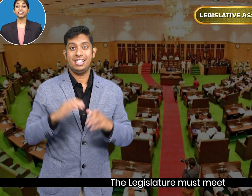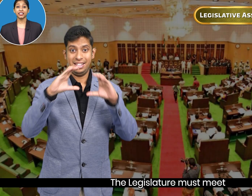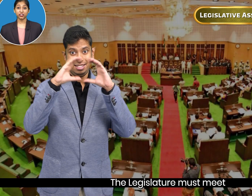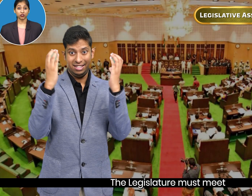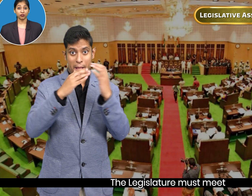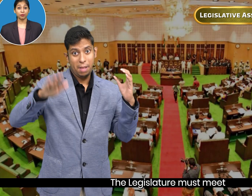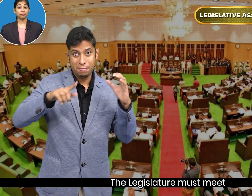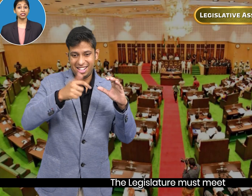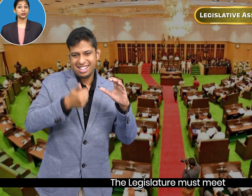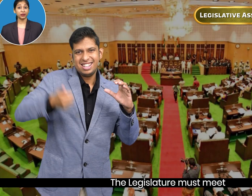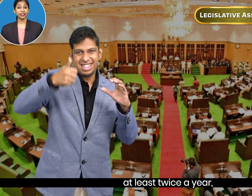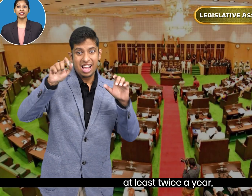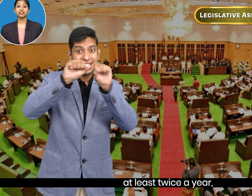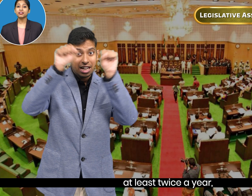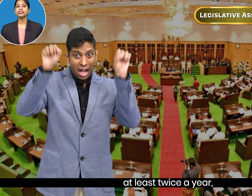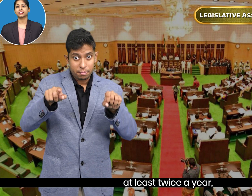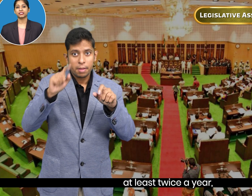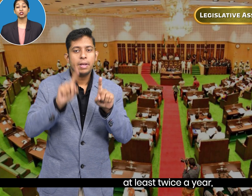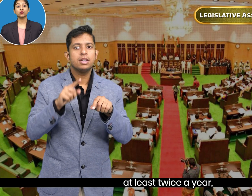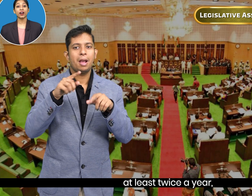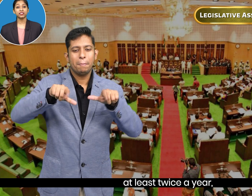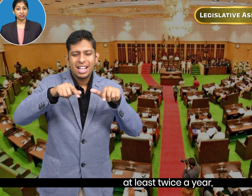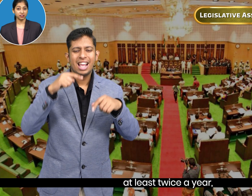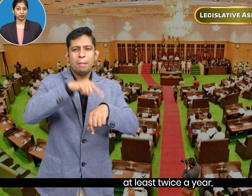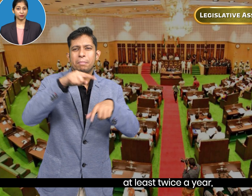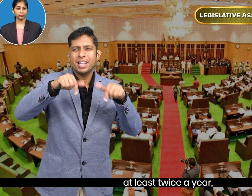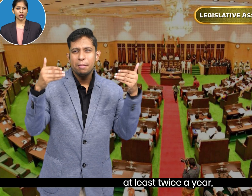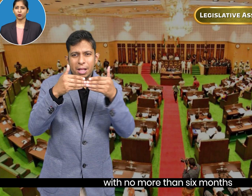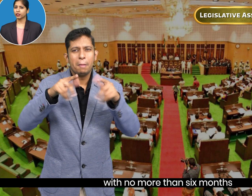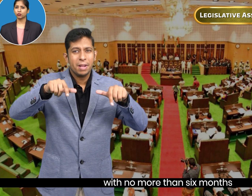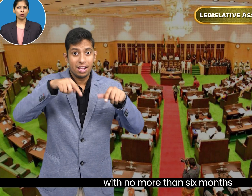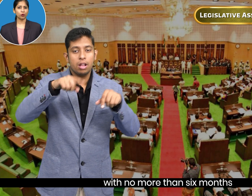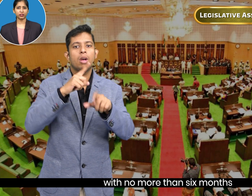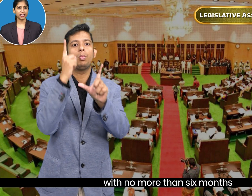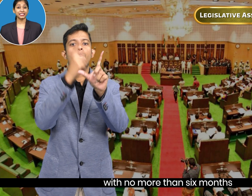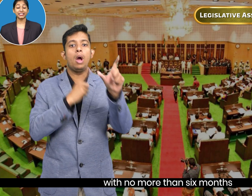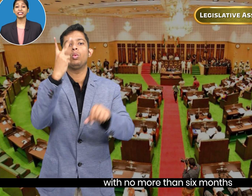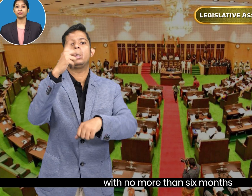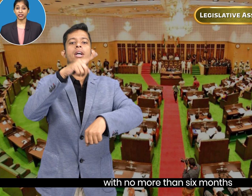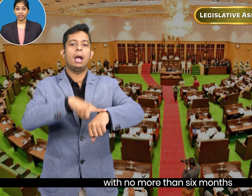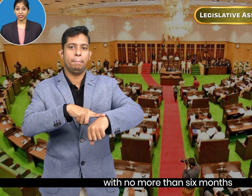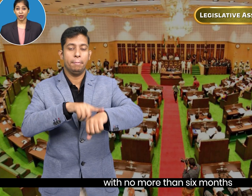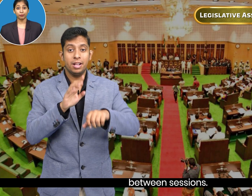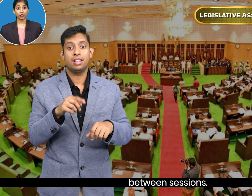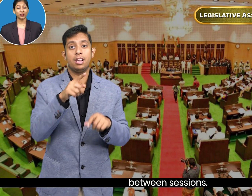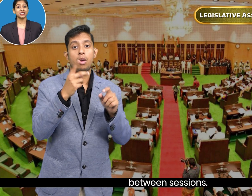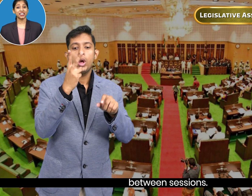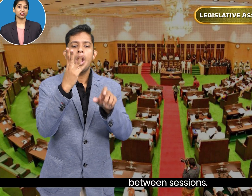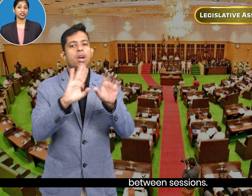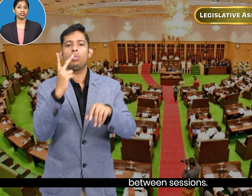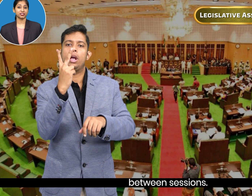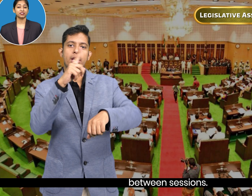The legislature must meet at least twice a year with no more than 6 months